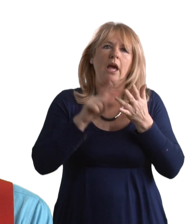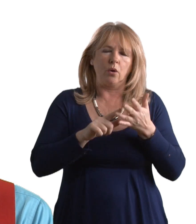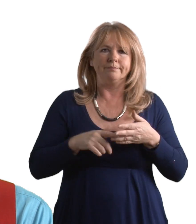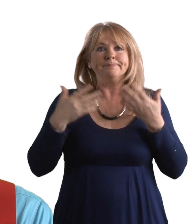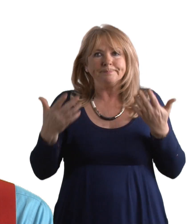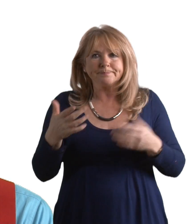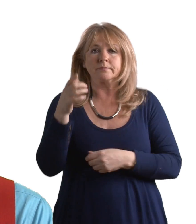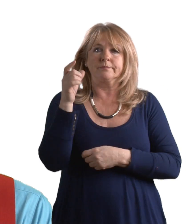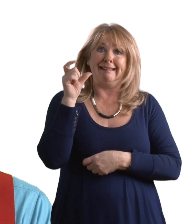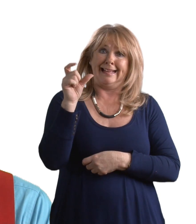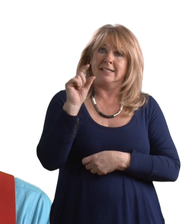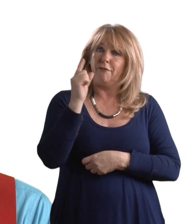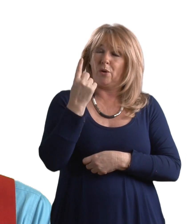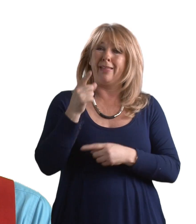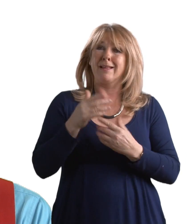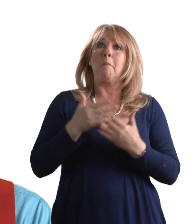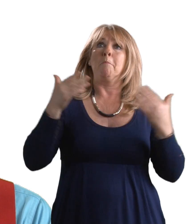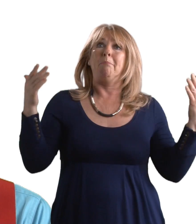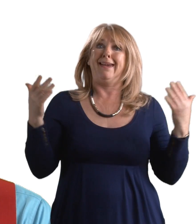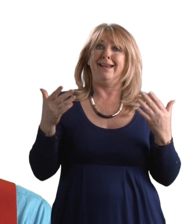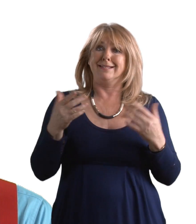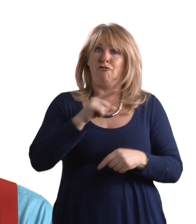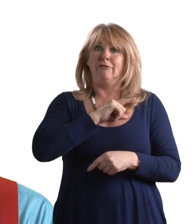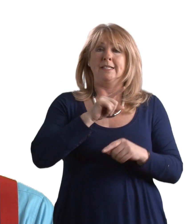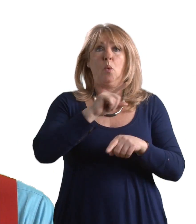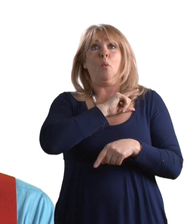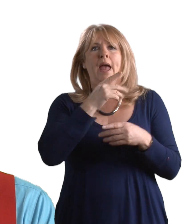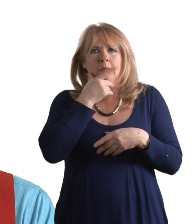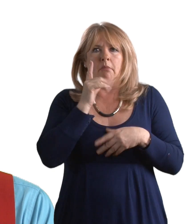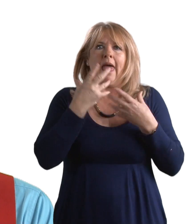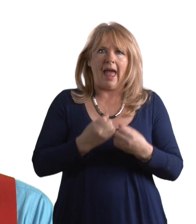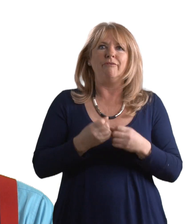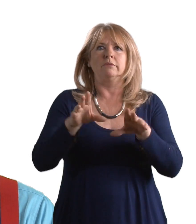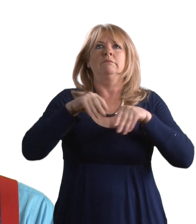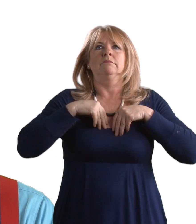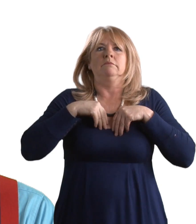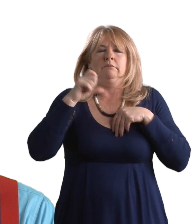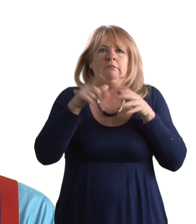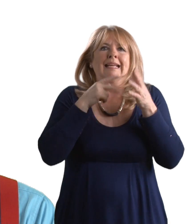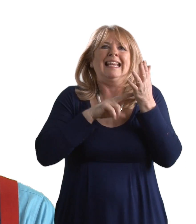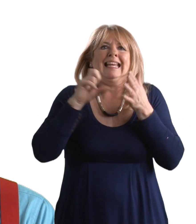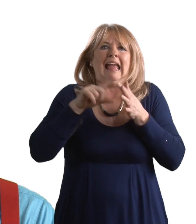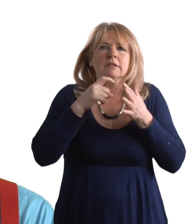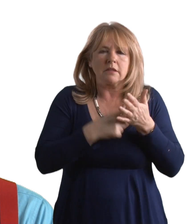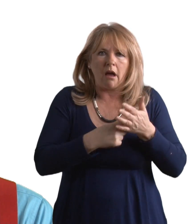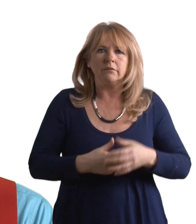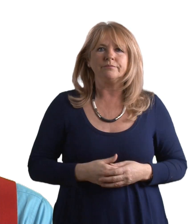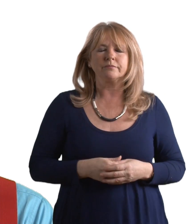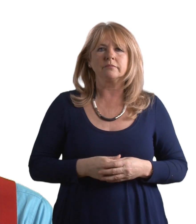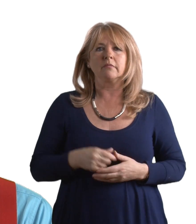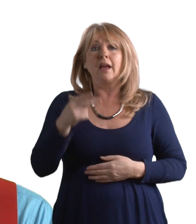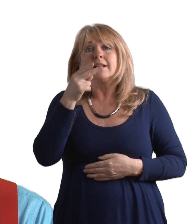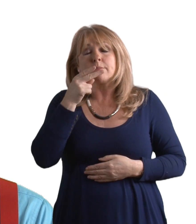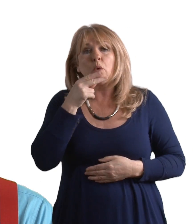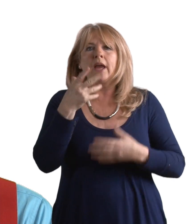cancer in the world. Smoking causes many types of cancer, for example, lung, kidney,